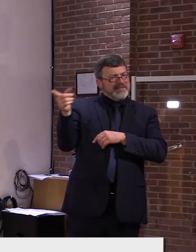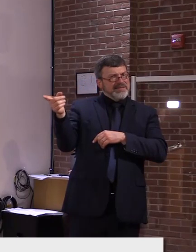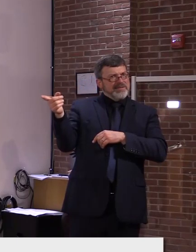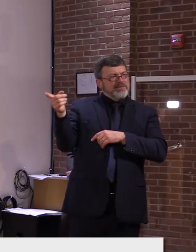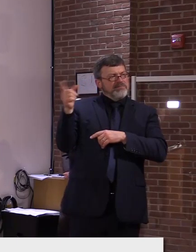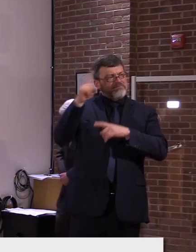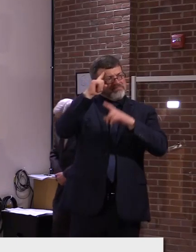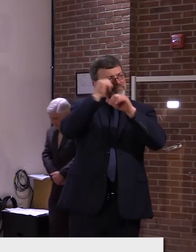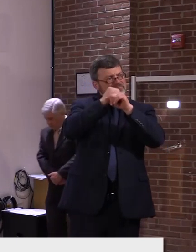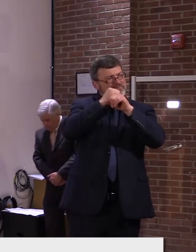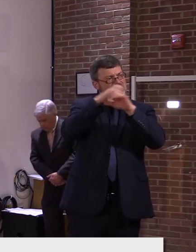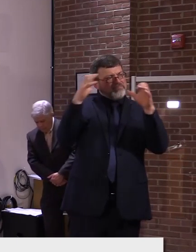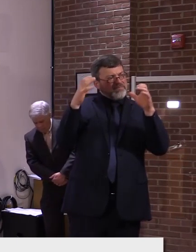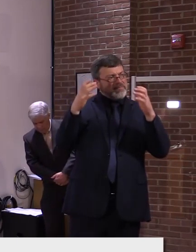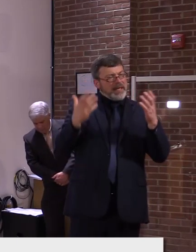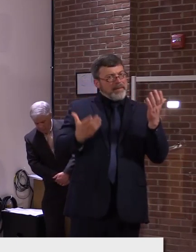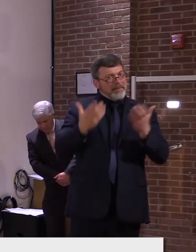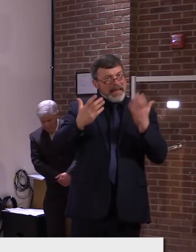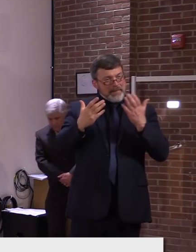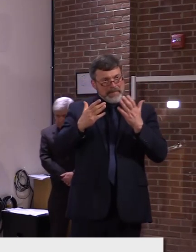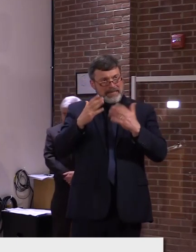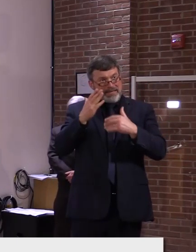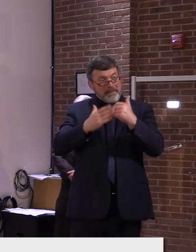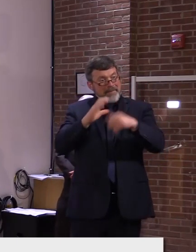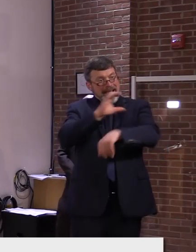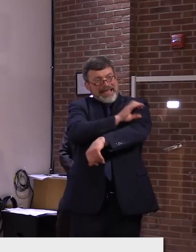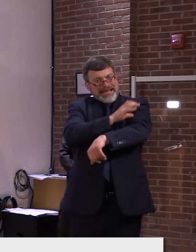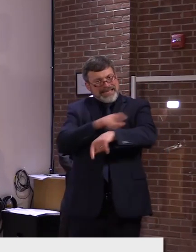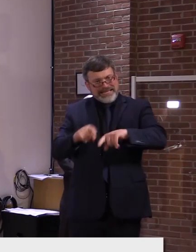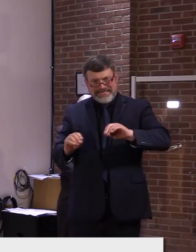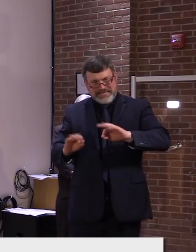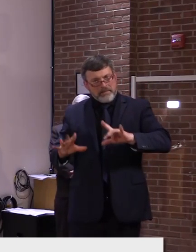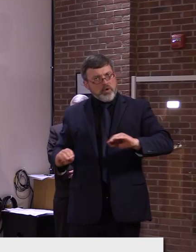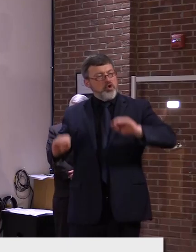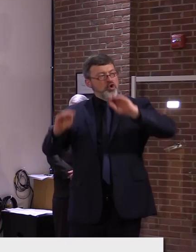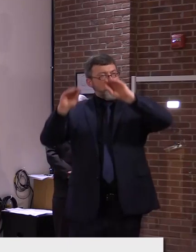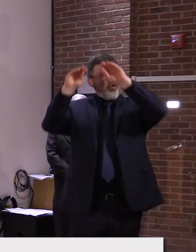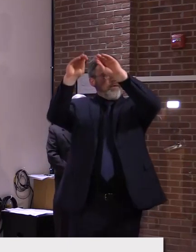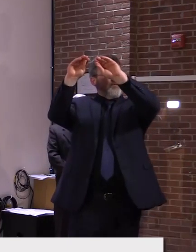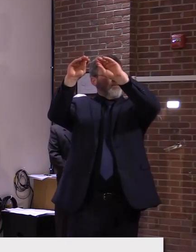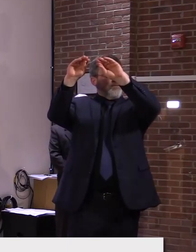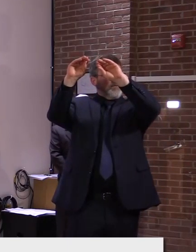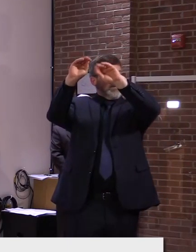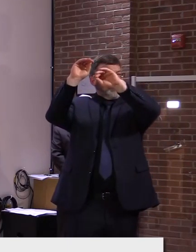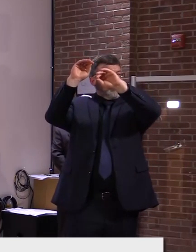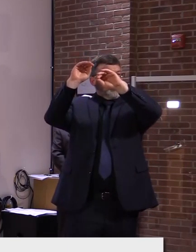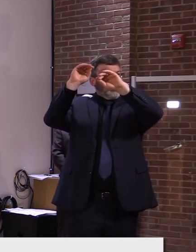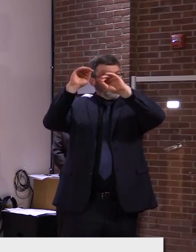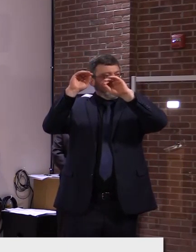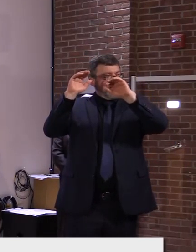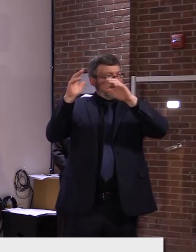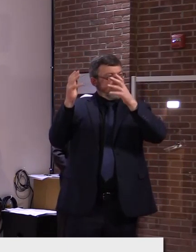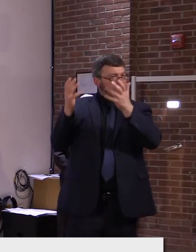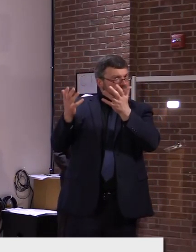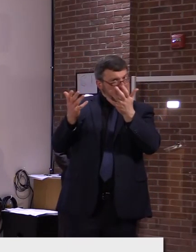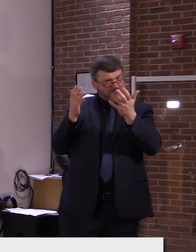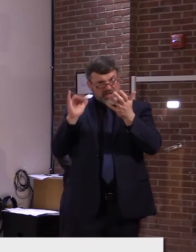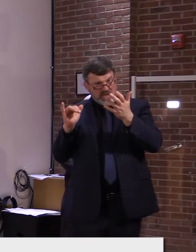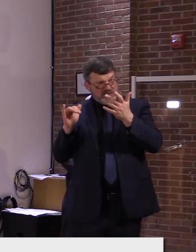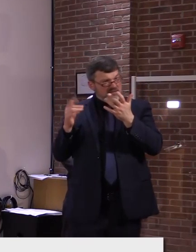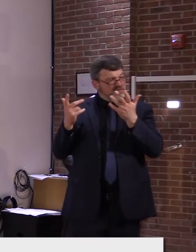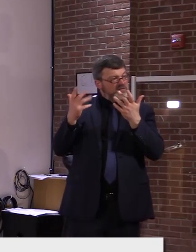may mean if they are still lagging quite far behind. Yeah, it's not a perfect system. It's not a perfect system when you look